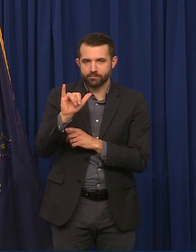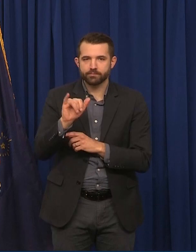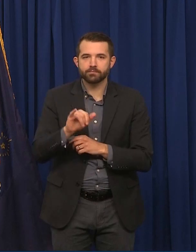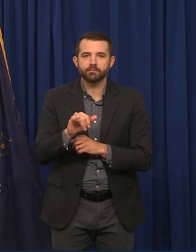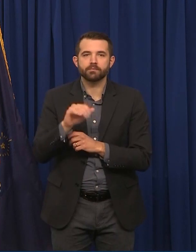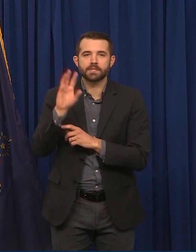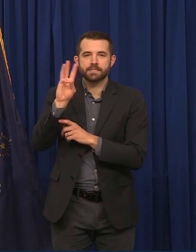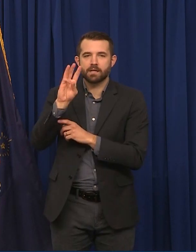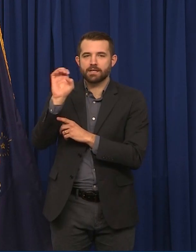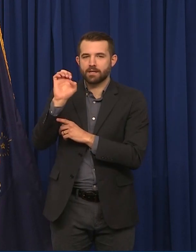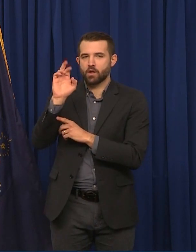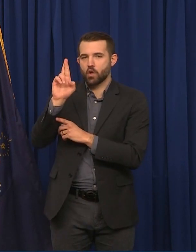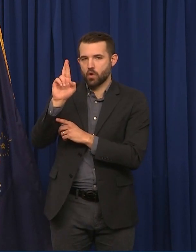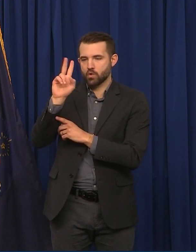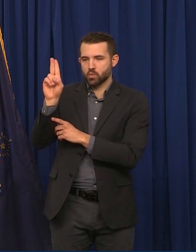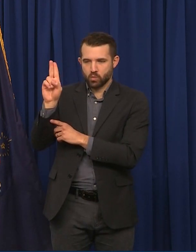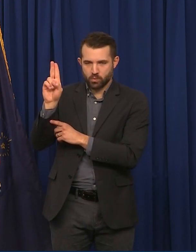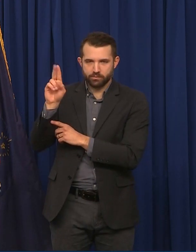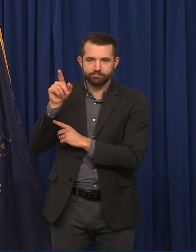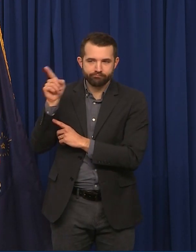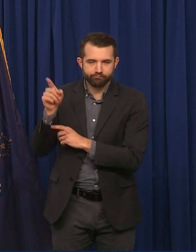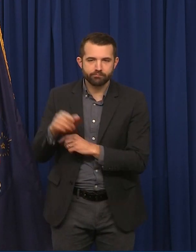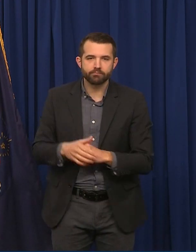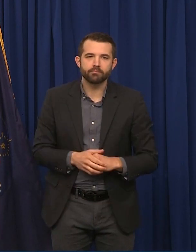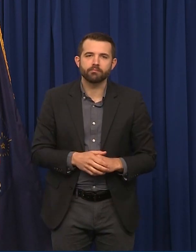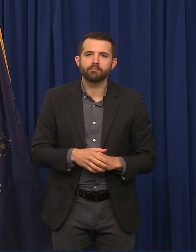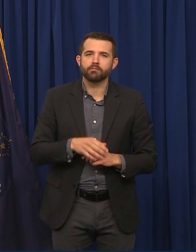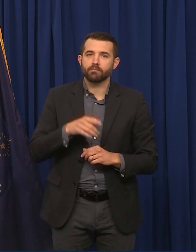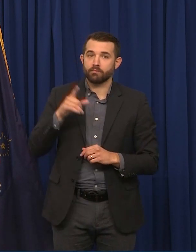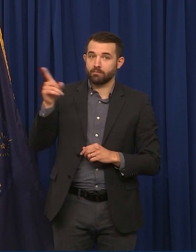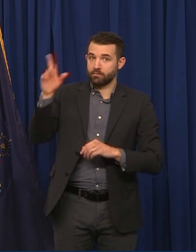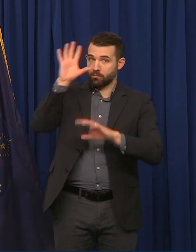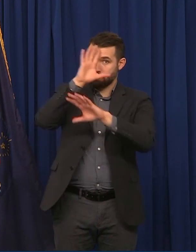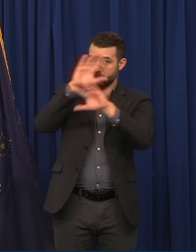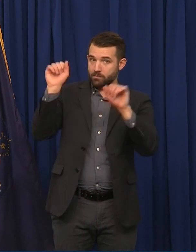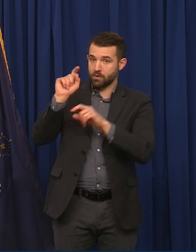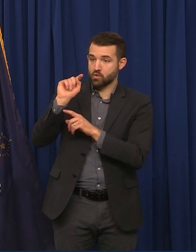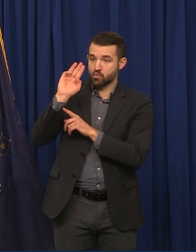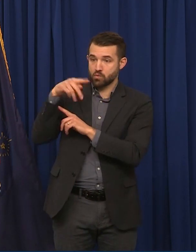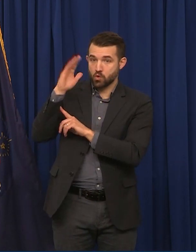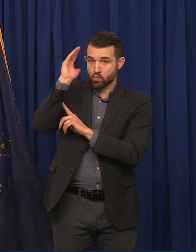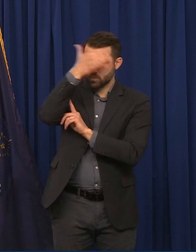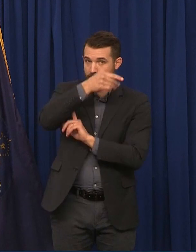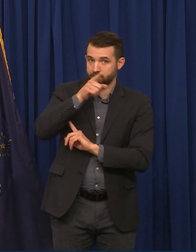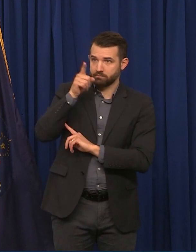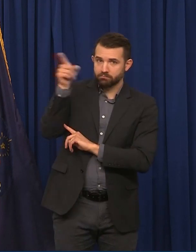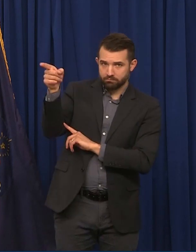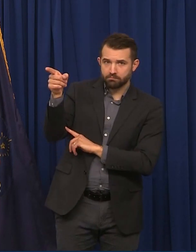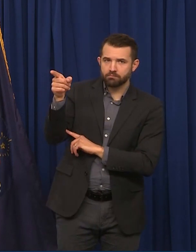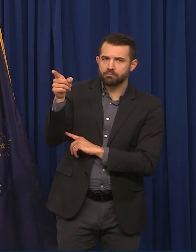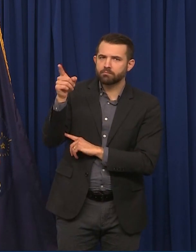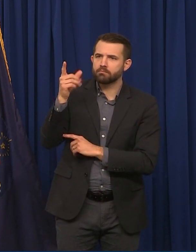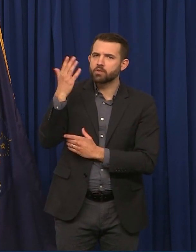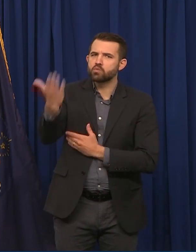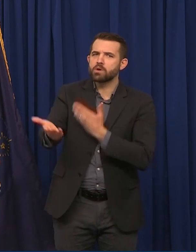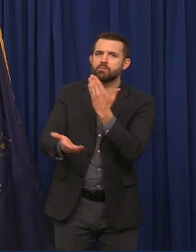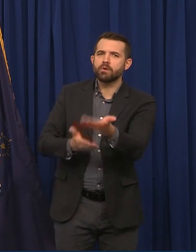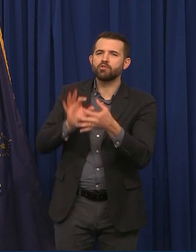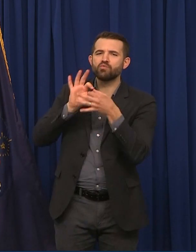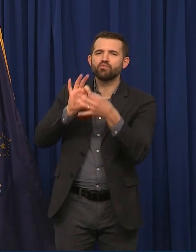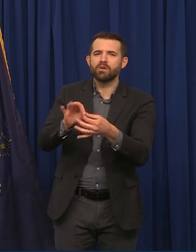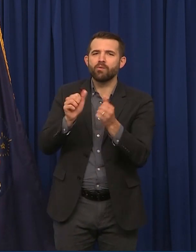And thank you, Dr. Shah. President Trump is supposed to be coming out with new recommendations about masks, and I'm wondering if you have any thoughts